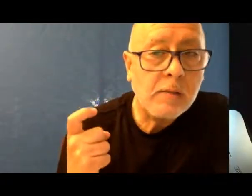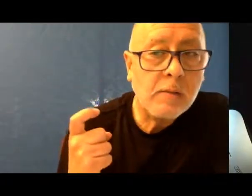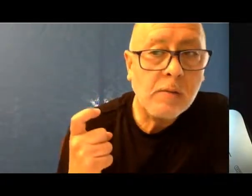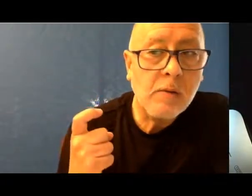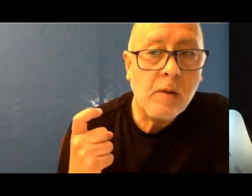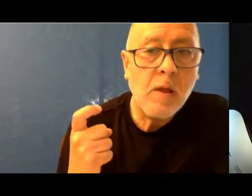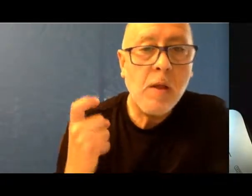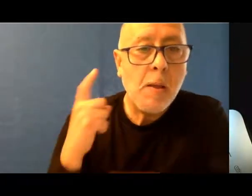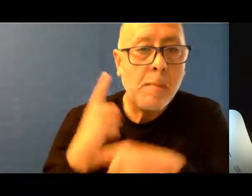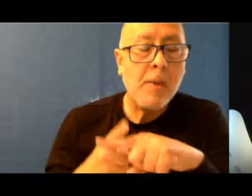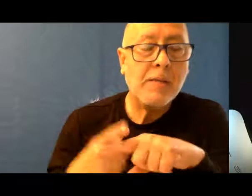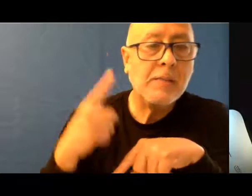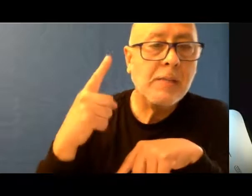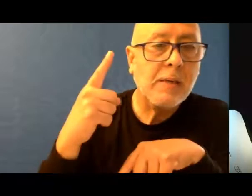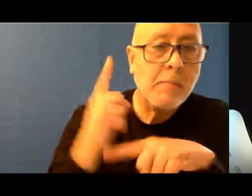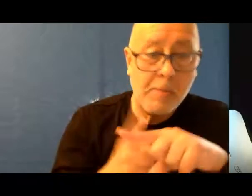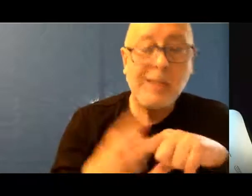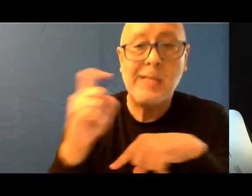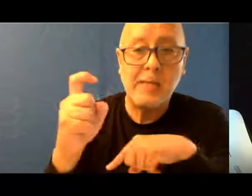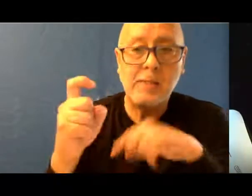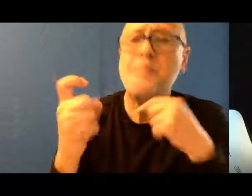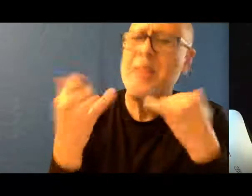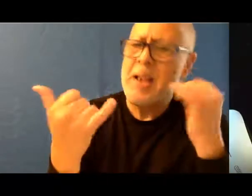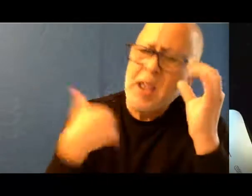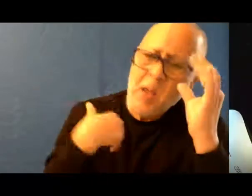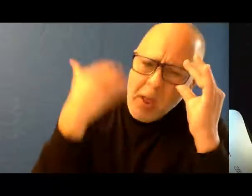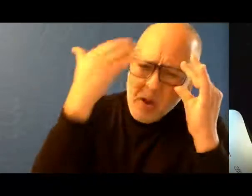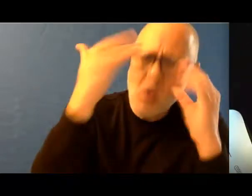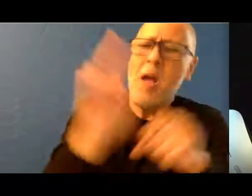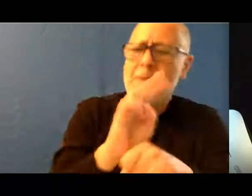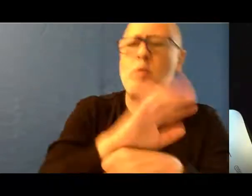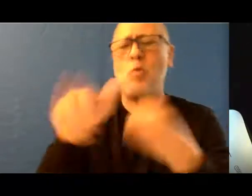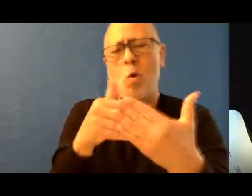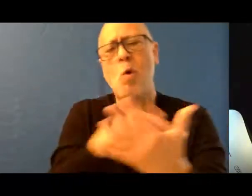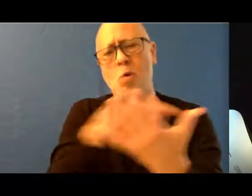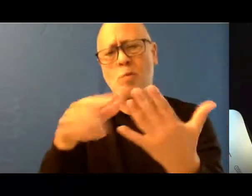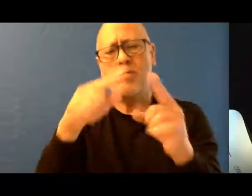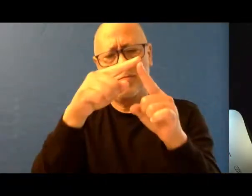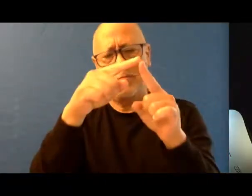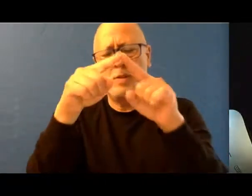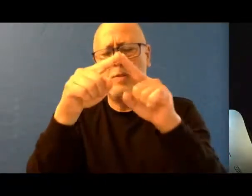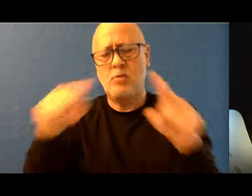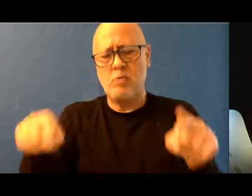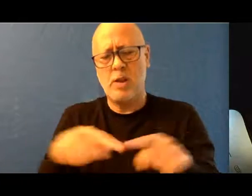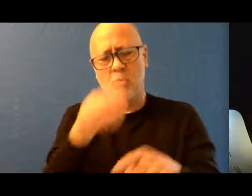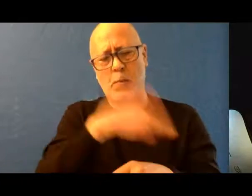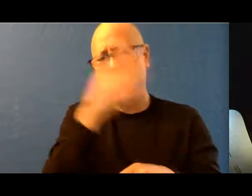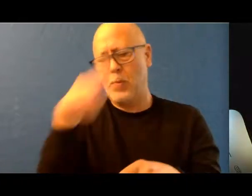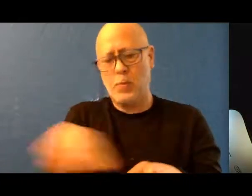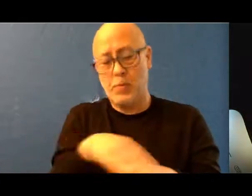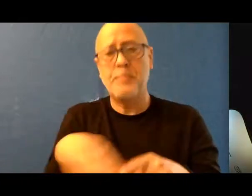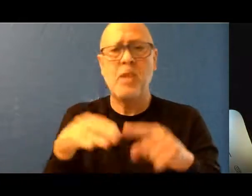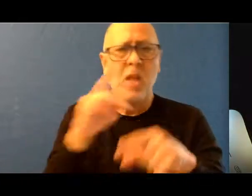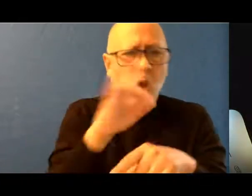plus x. Now I know that I've definitely used all 3 sides. So looks like I've